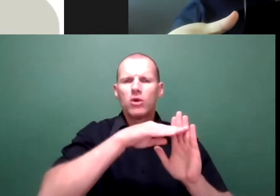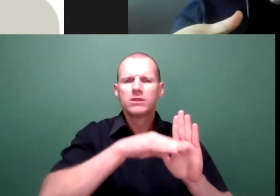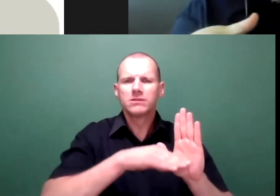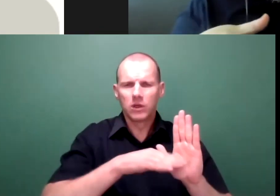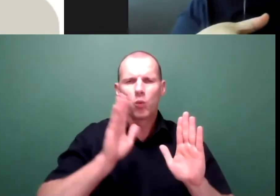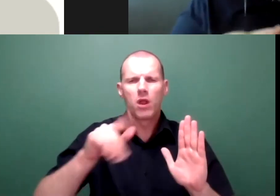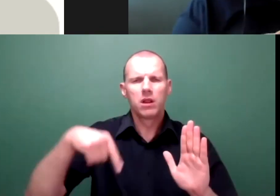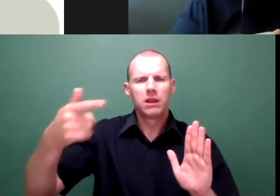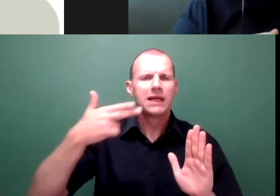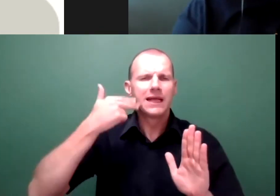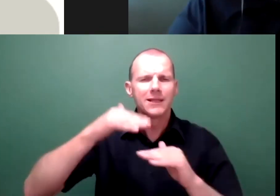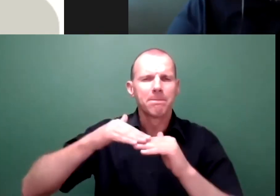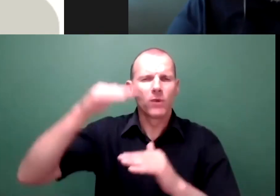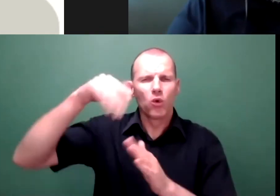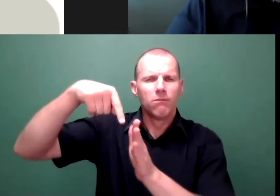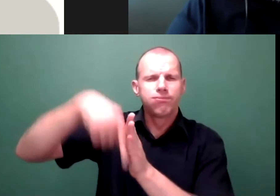then all work together